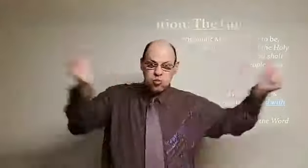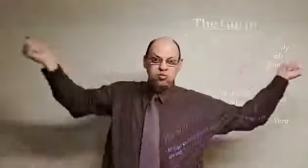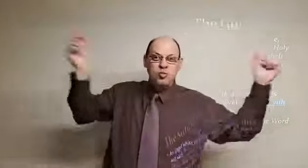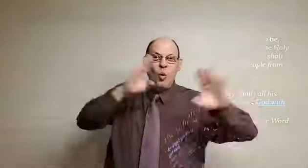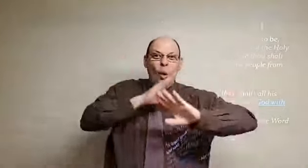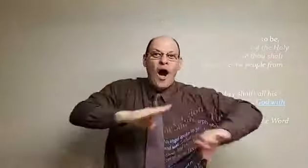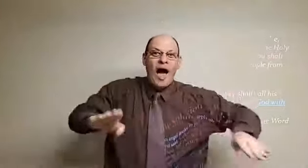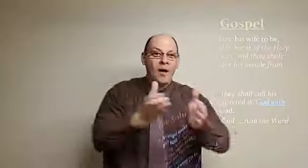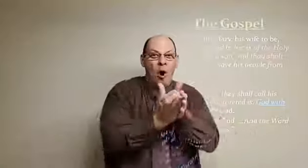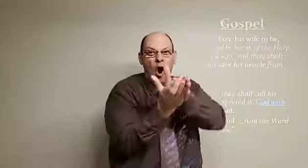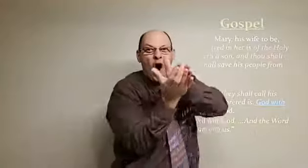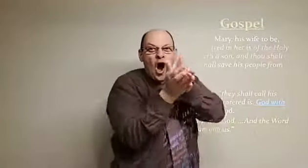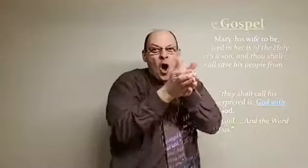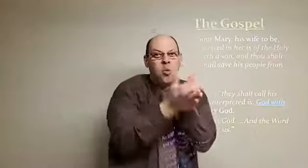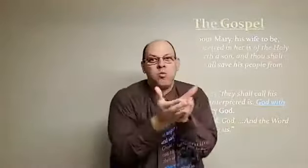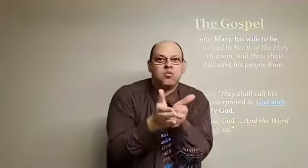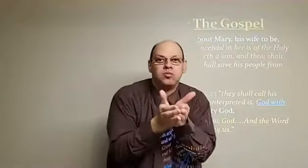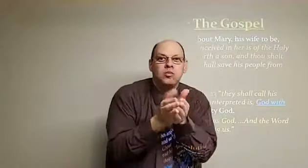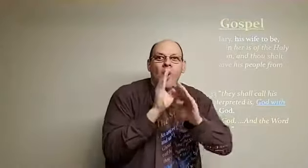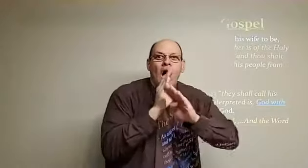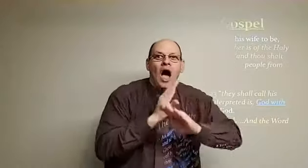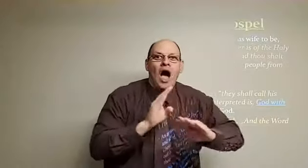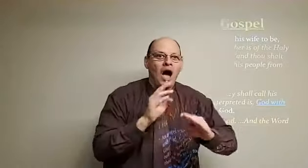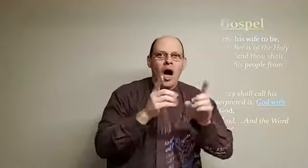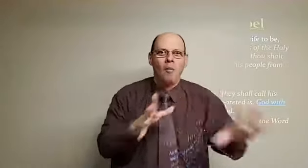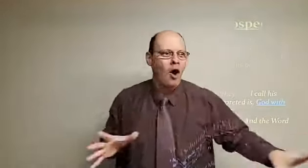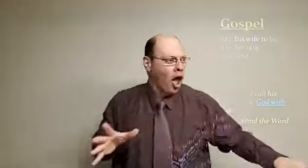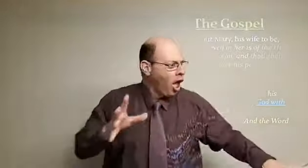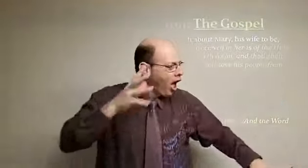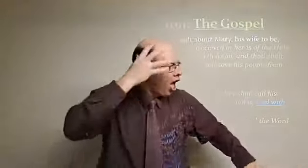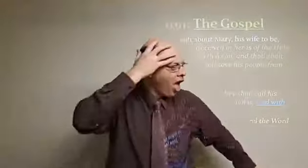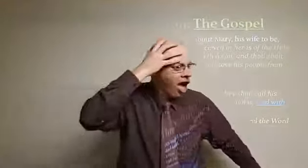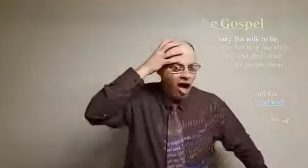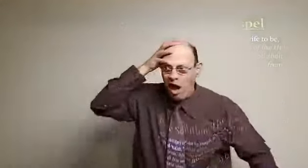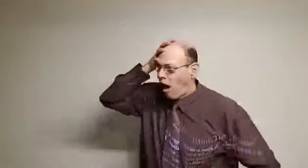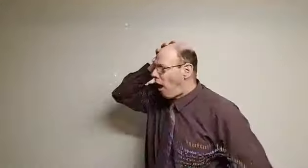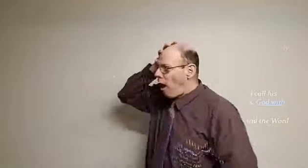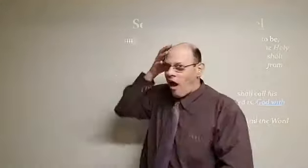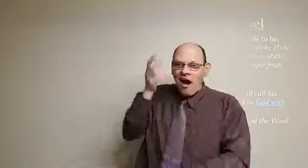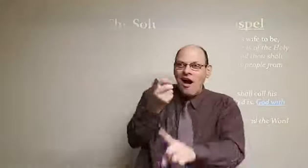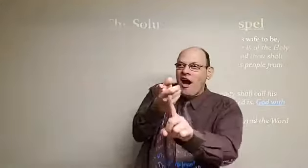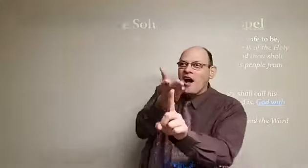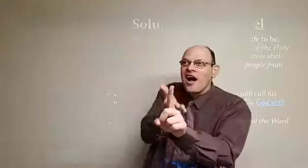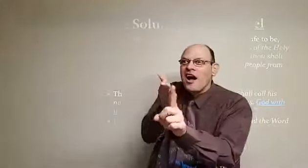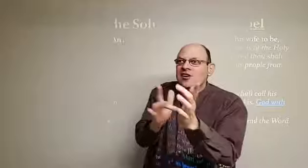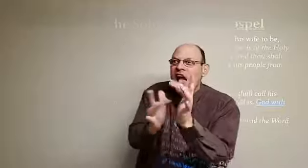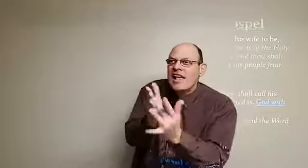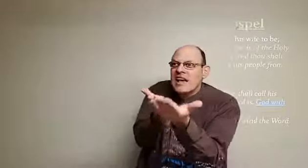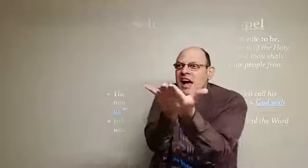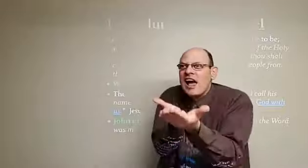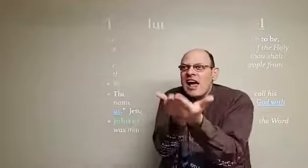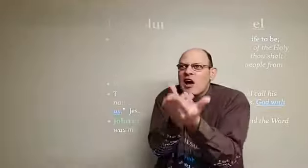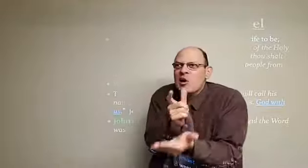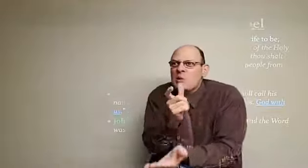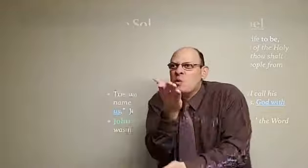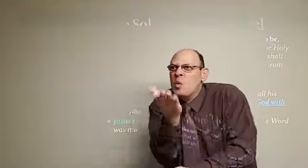and they obeyed and they calmed down and was quiet and the disciples was in awe and they're like who is